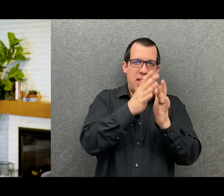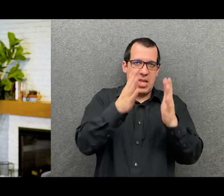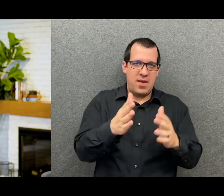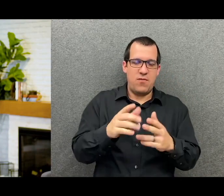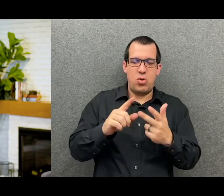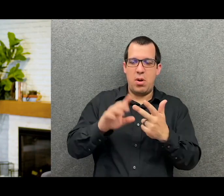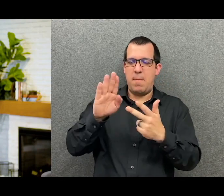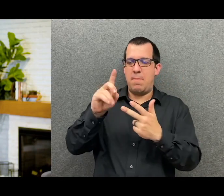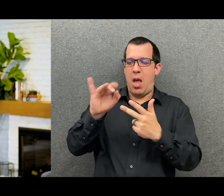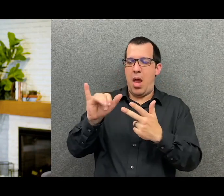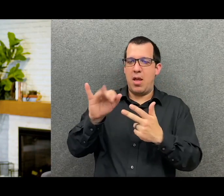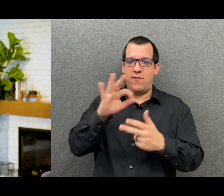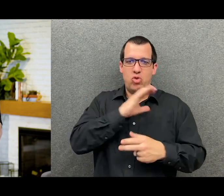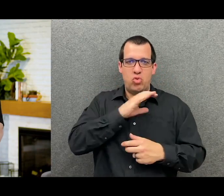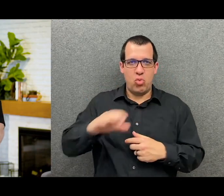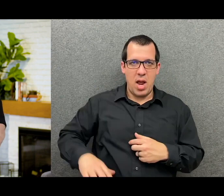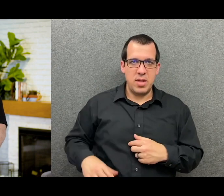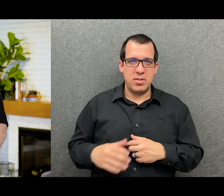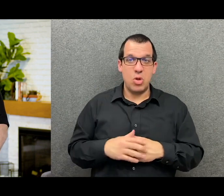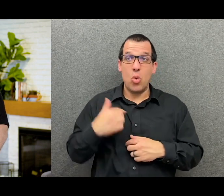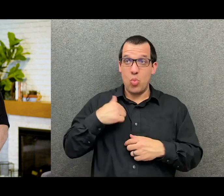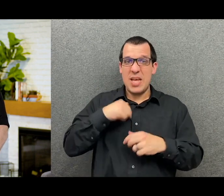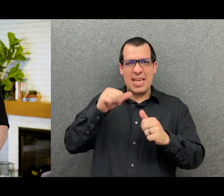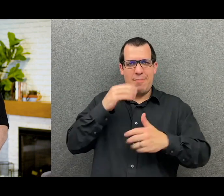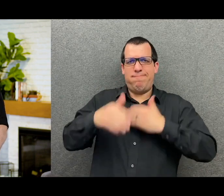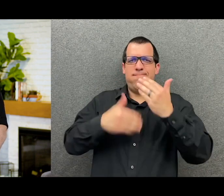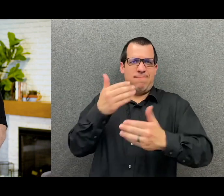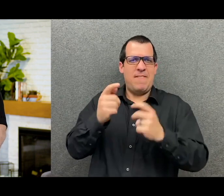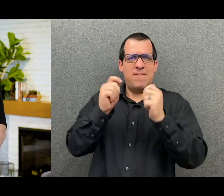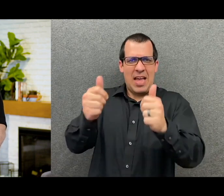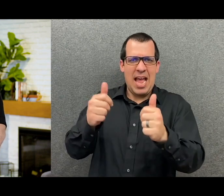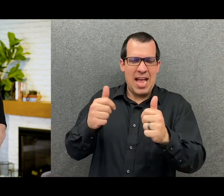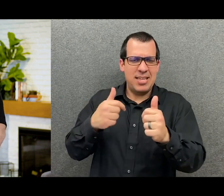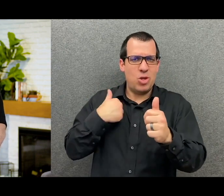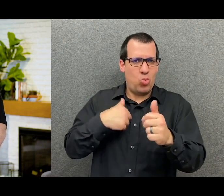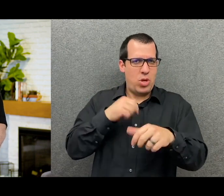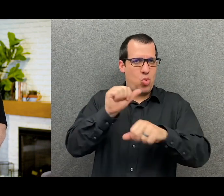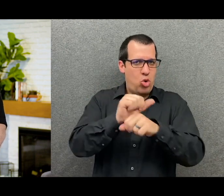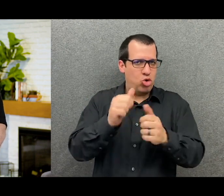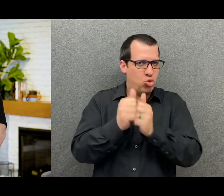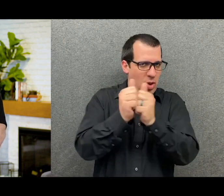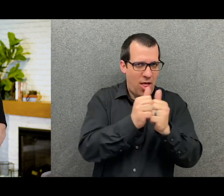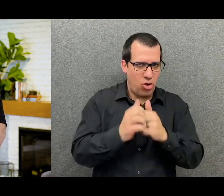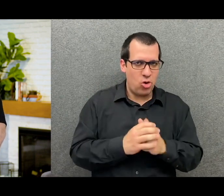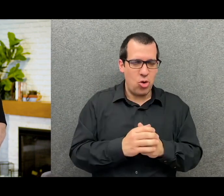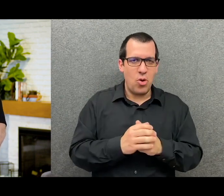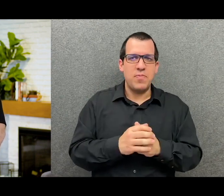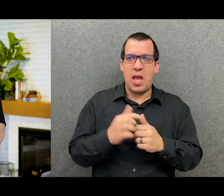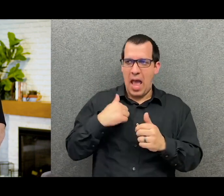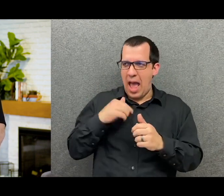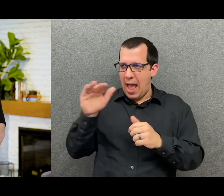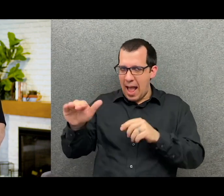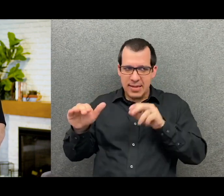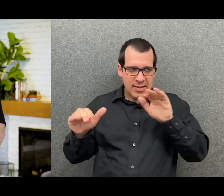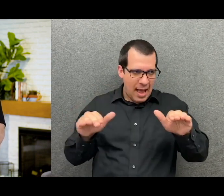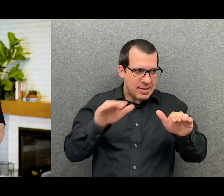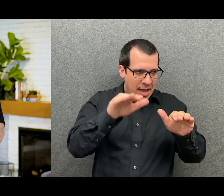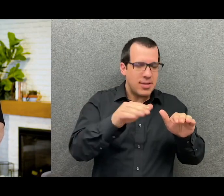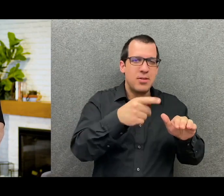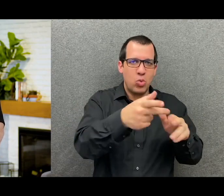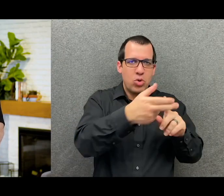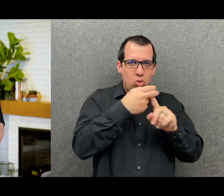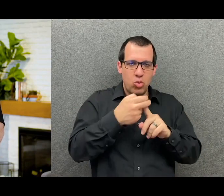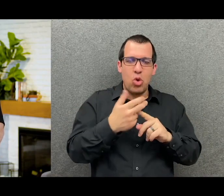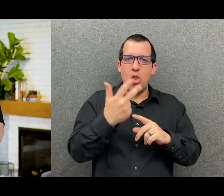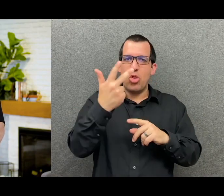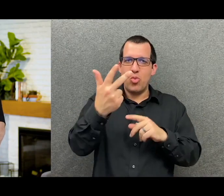Bible, Believer, Body of Christ. And we can go faster, we can go farther when we work together. And I've asked and recruited, and they have prayed